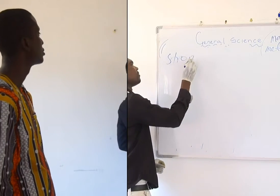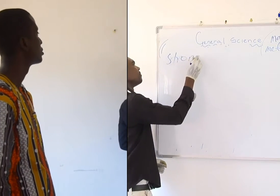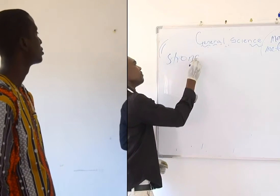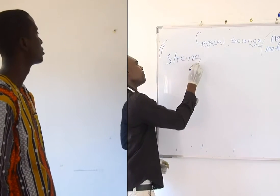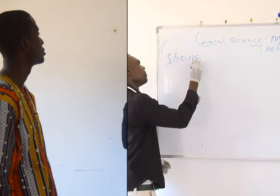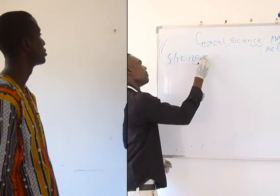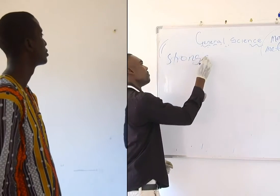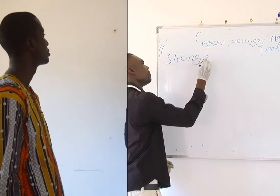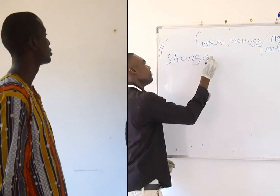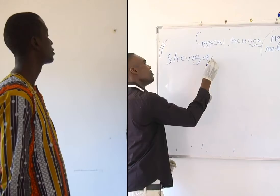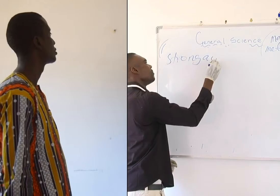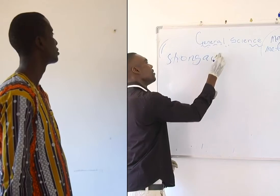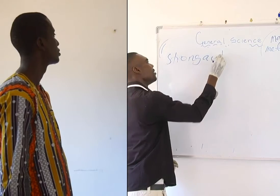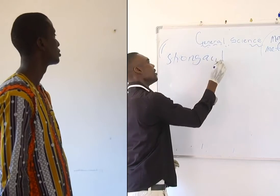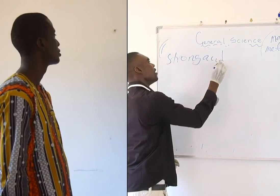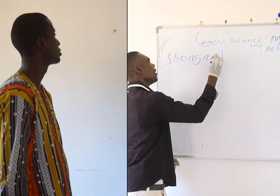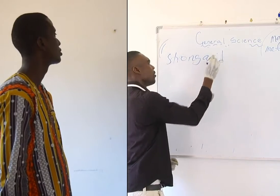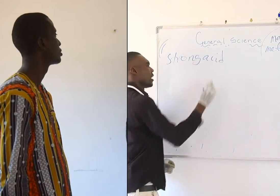acid,